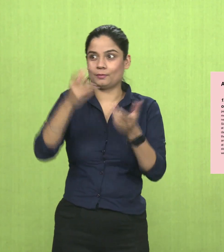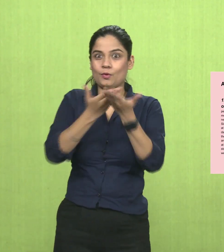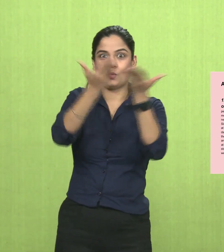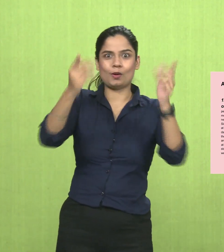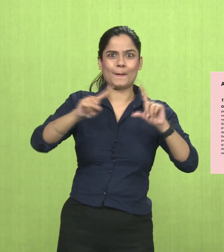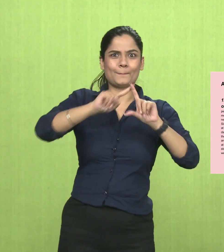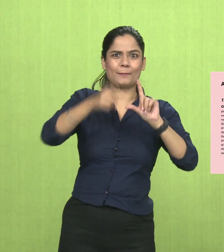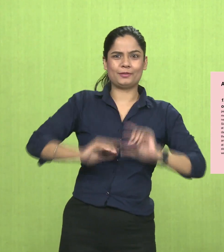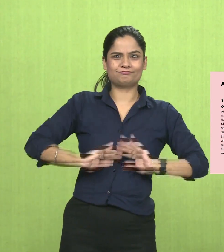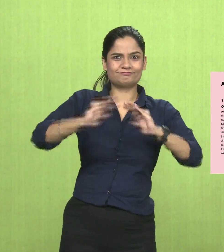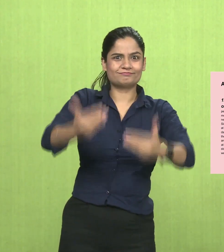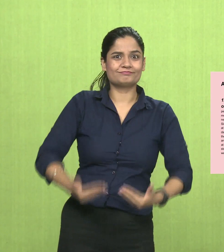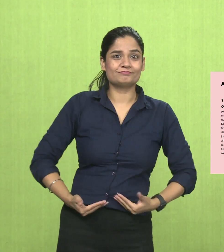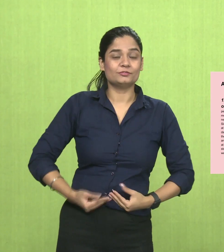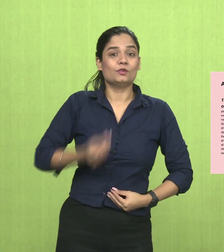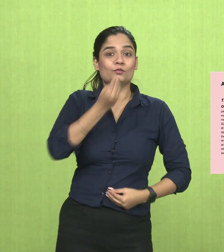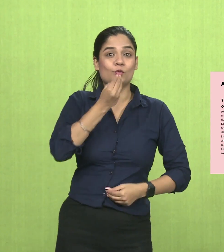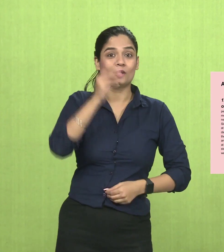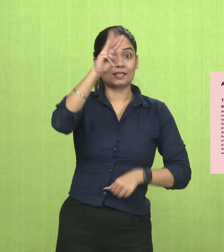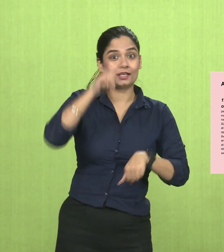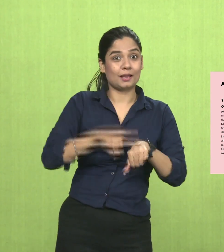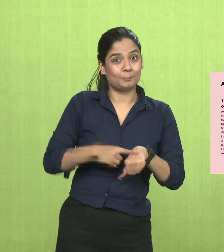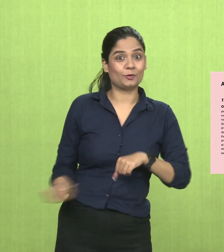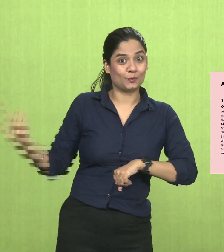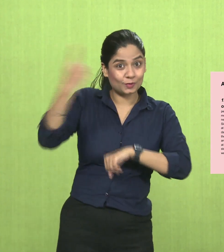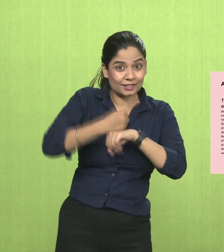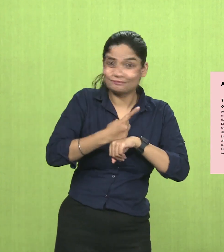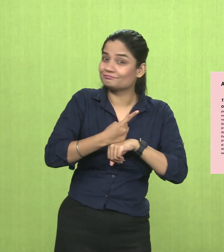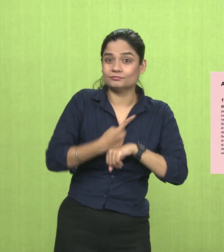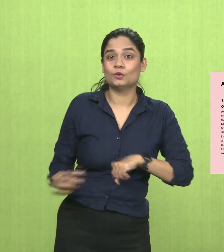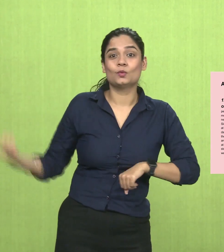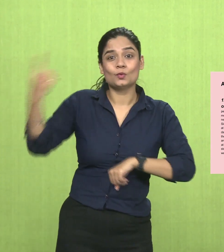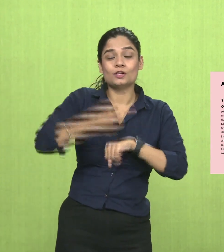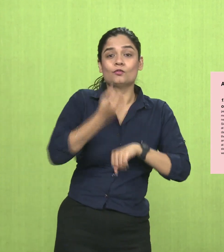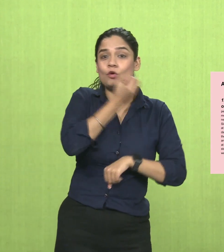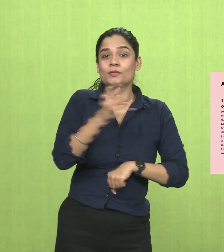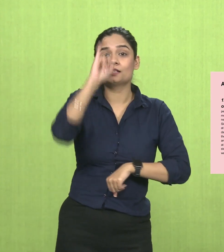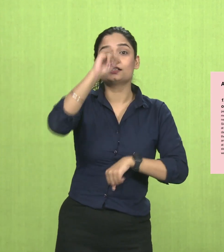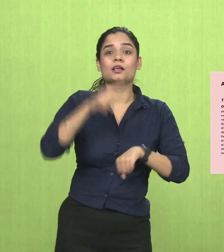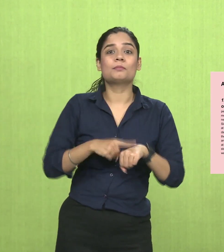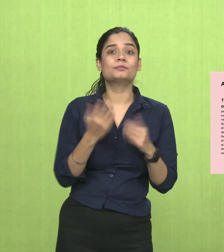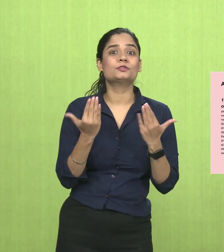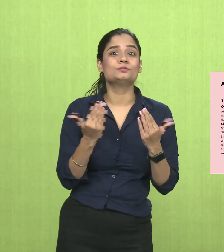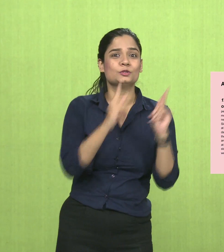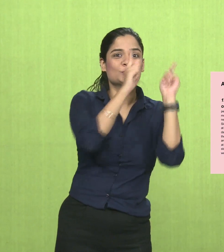people. A pregnant lady may need more meals. She would